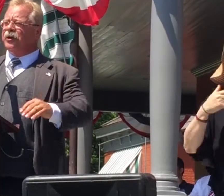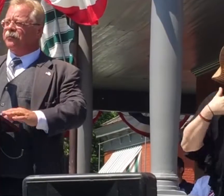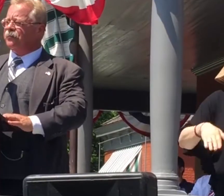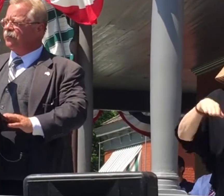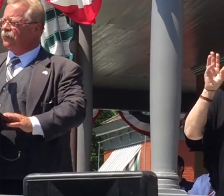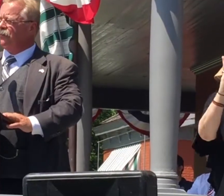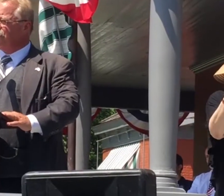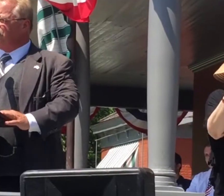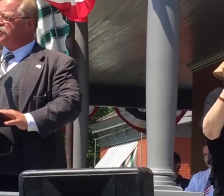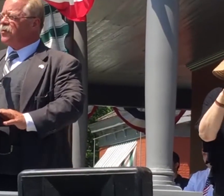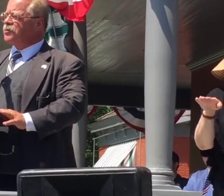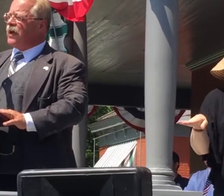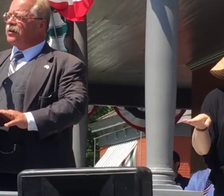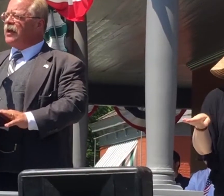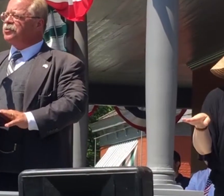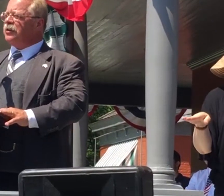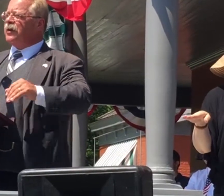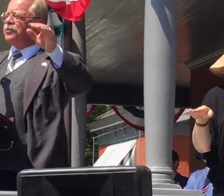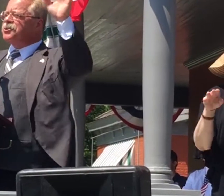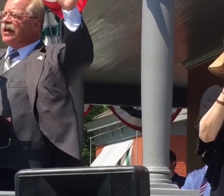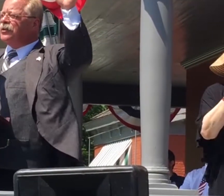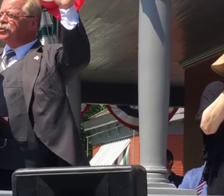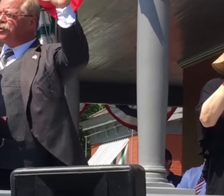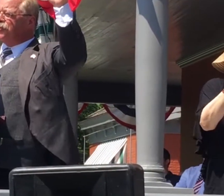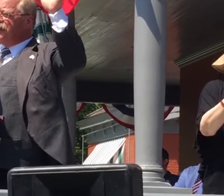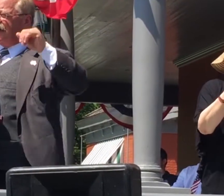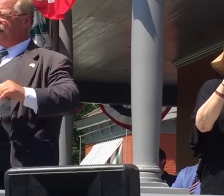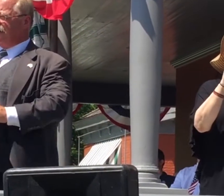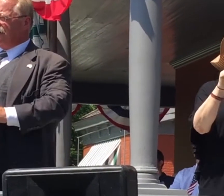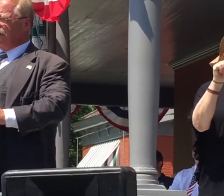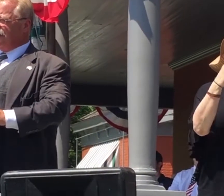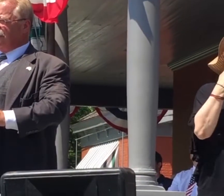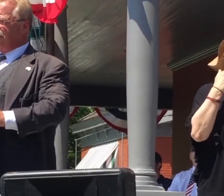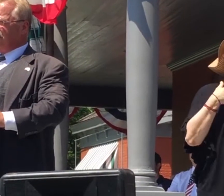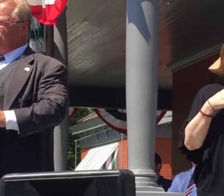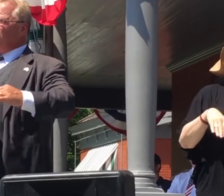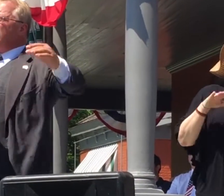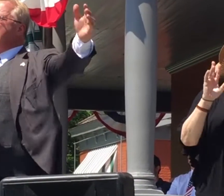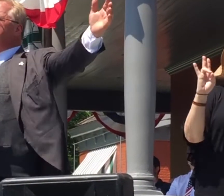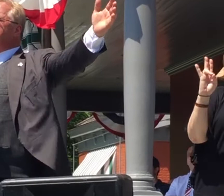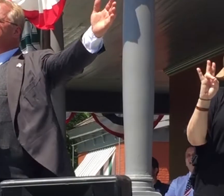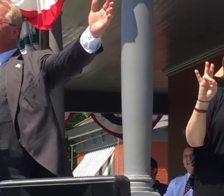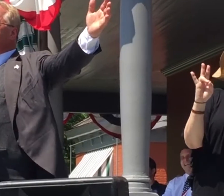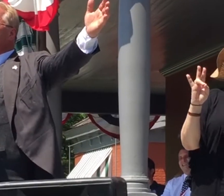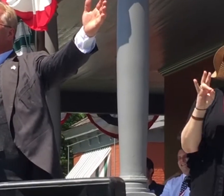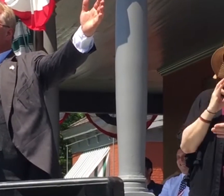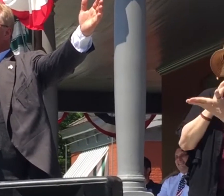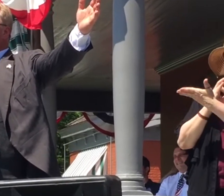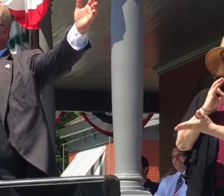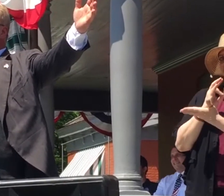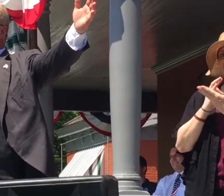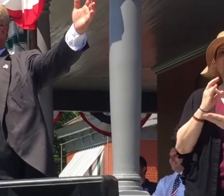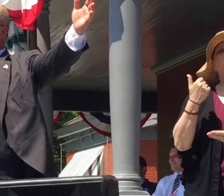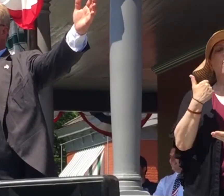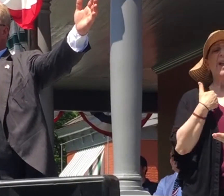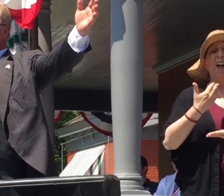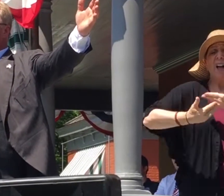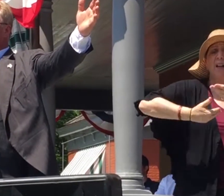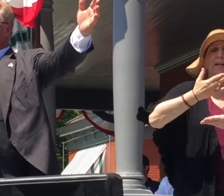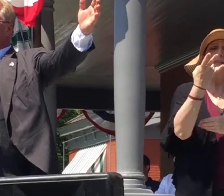and I reared 6 children. Mrs. Roosevelt claimed she reared 7 children there. We had